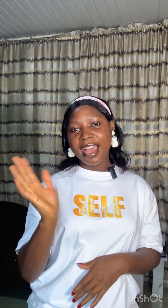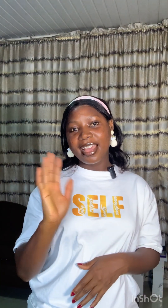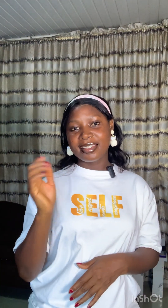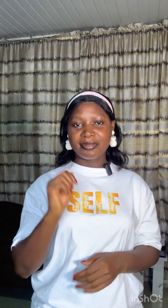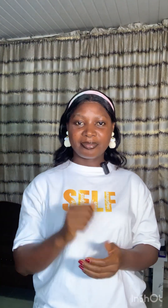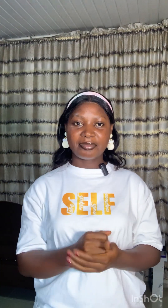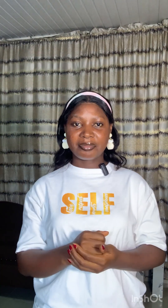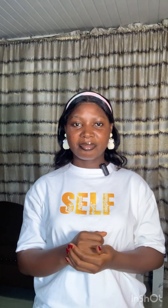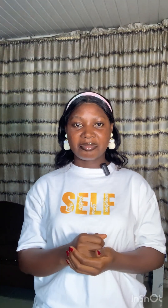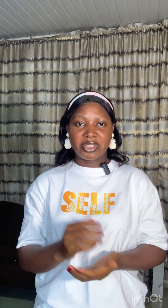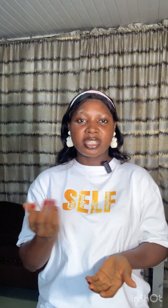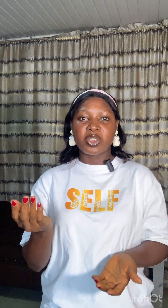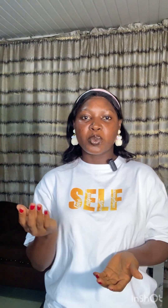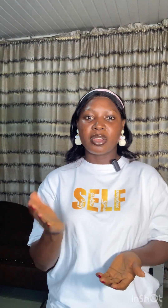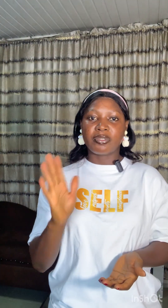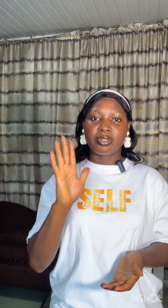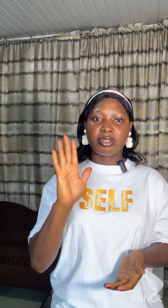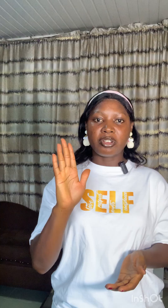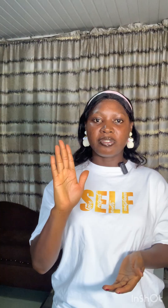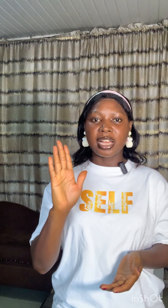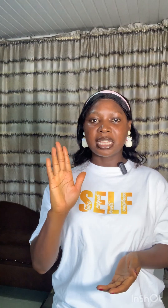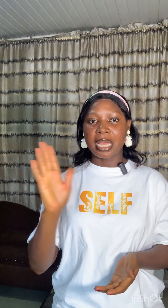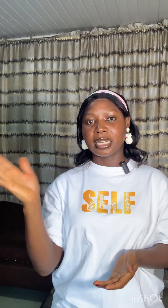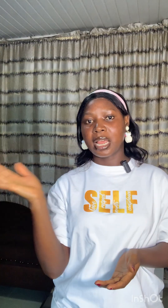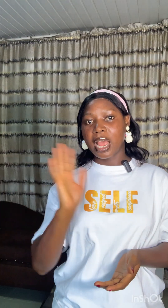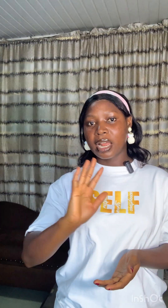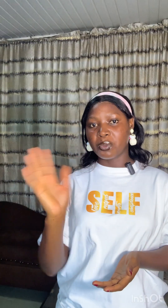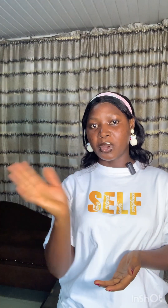Hi. Just a wave, your flat hand, and wave.